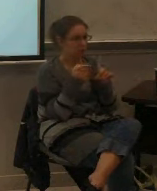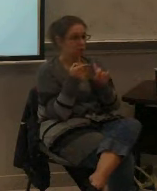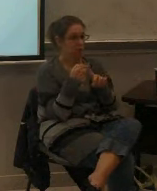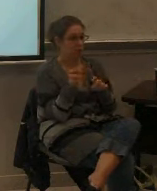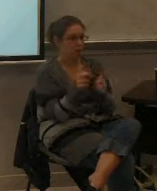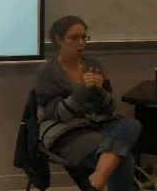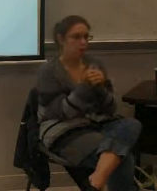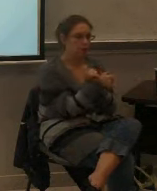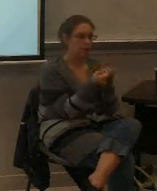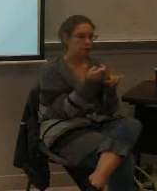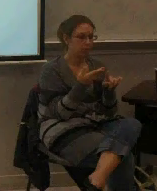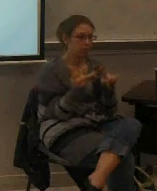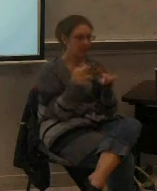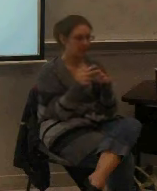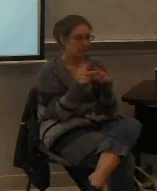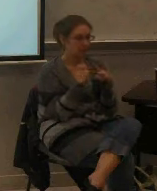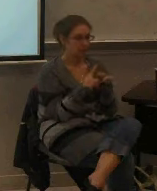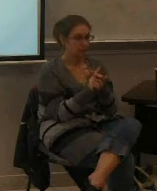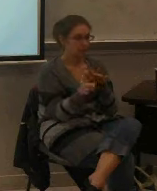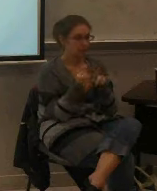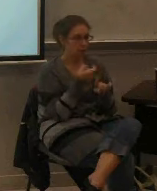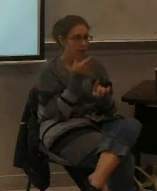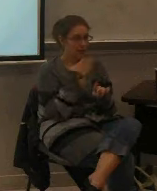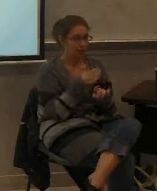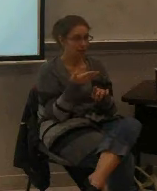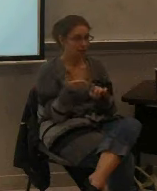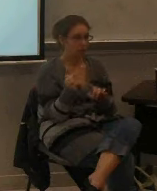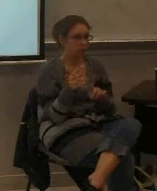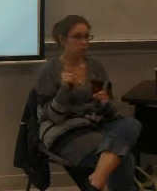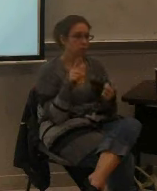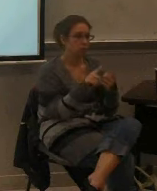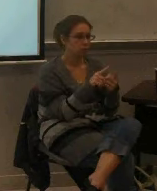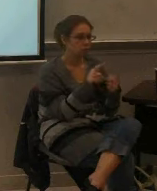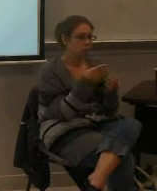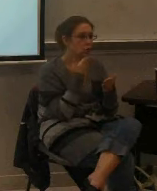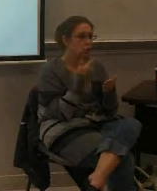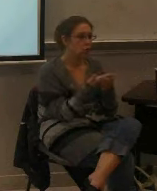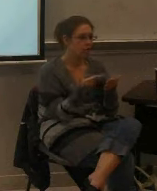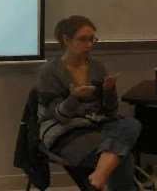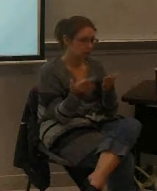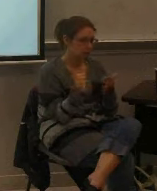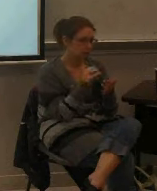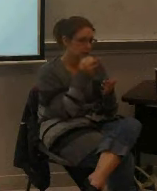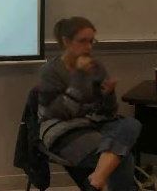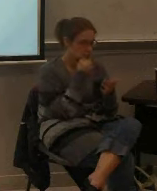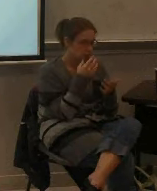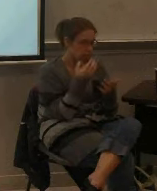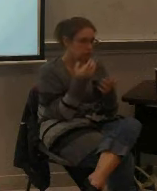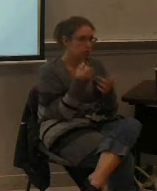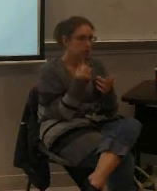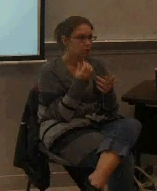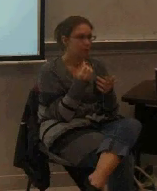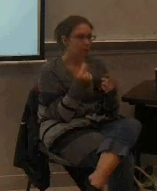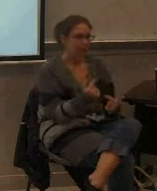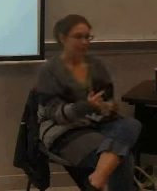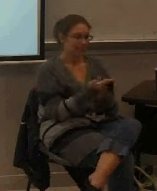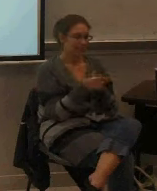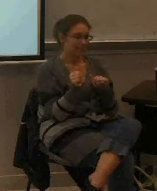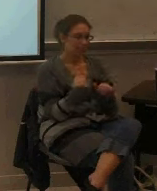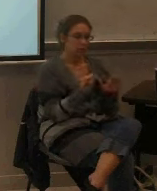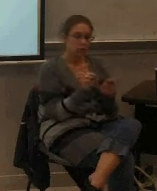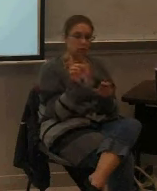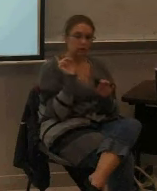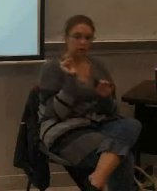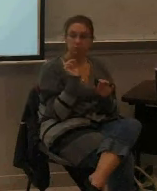from things. You have to either get away from bad stuff or towards good stuff. Right? And so organisms can